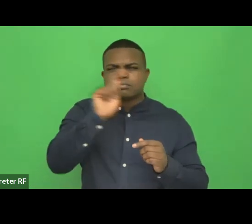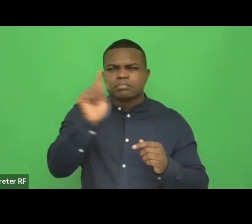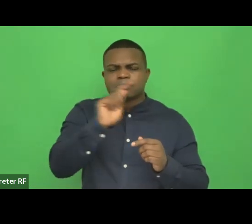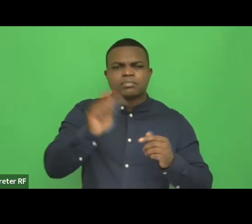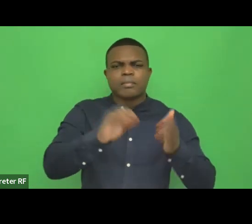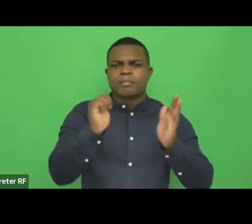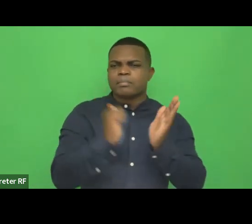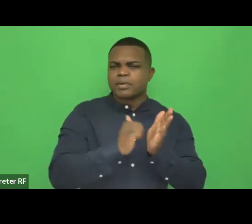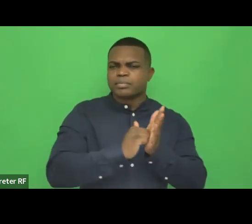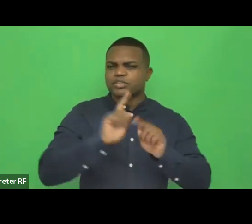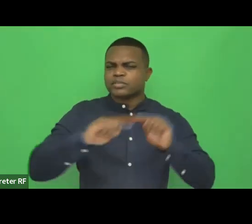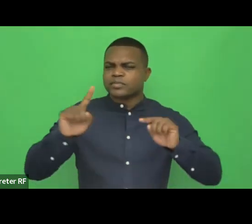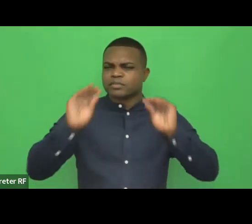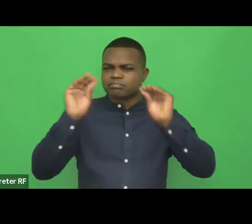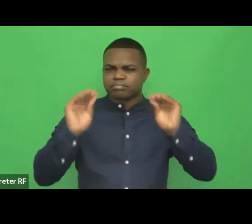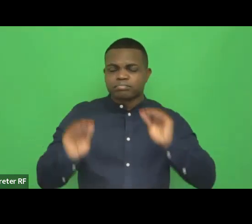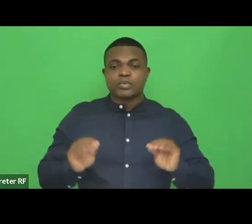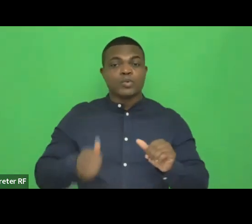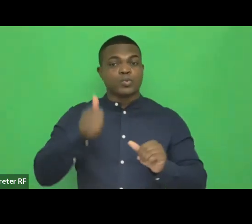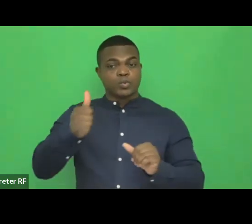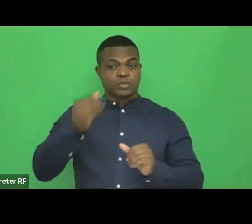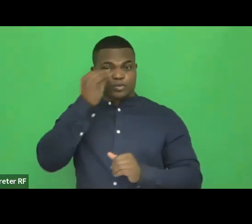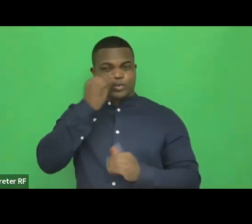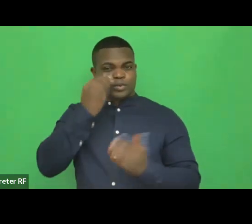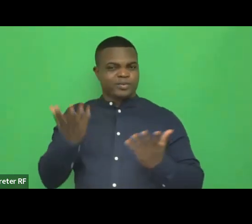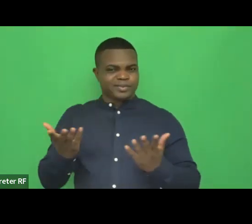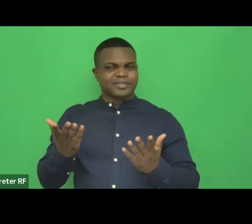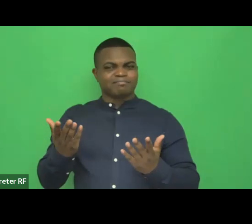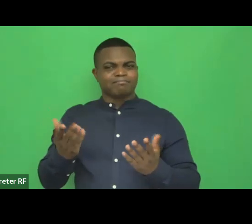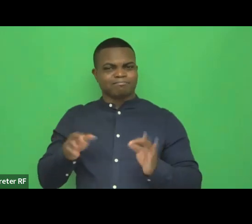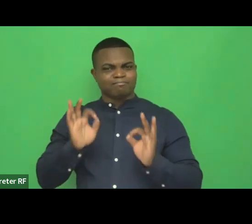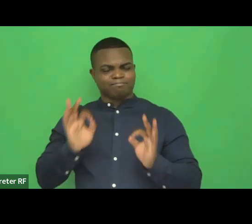a digital publication. So let me just switch to that now.